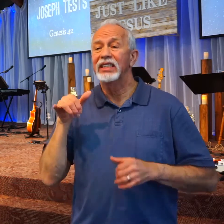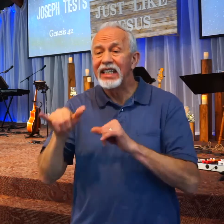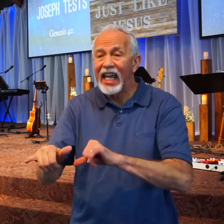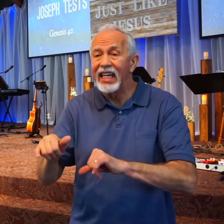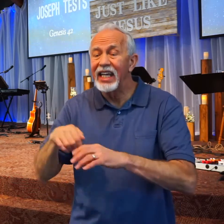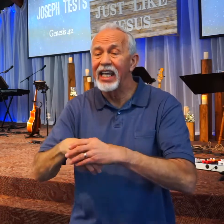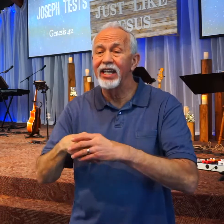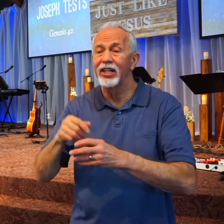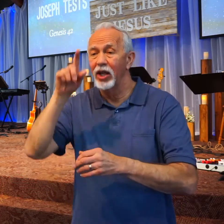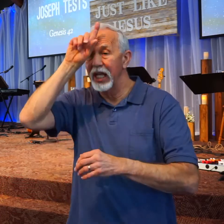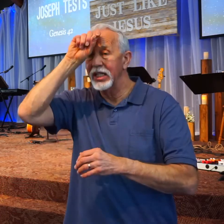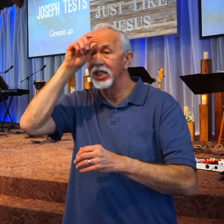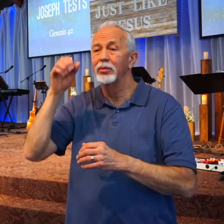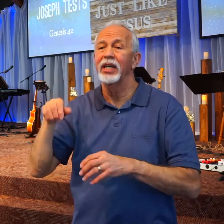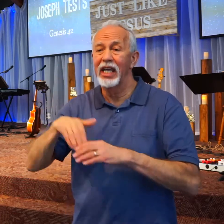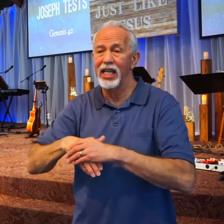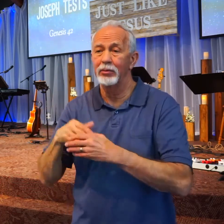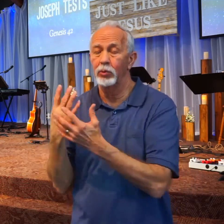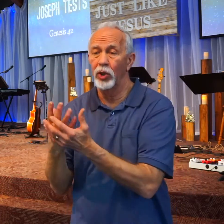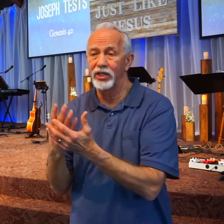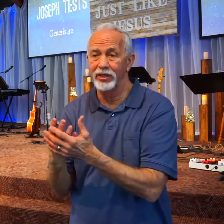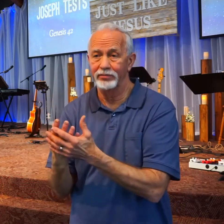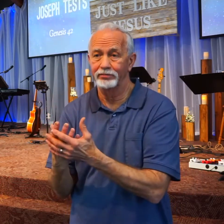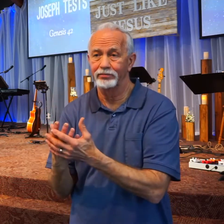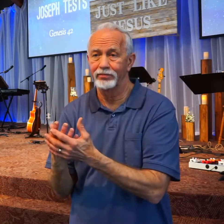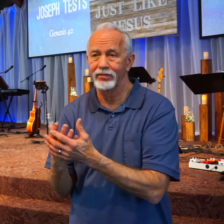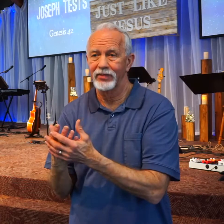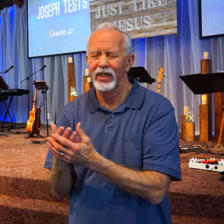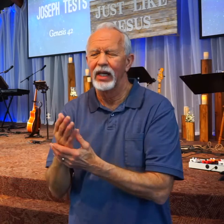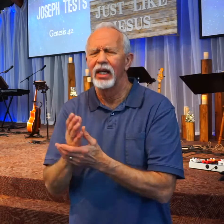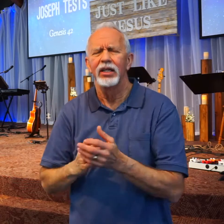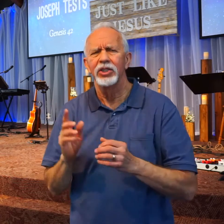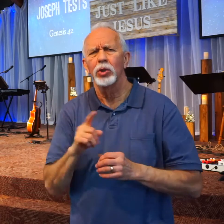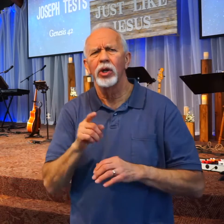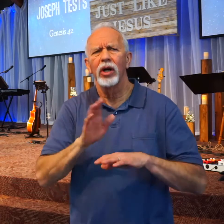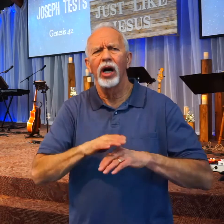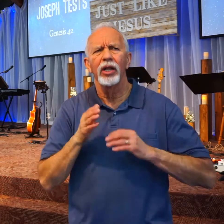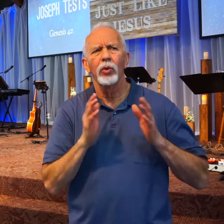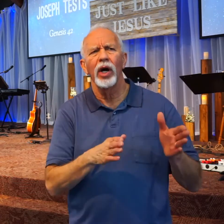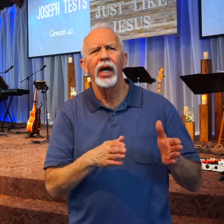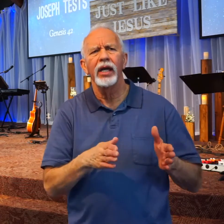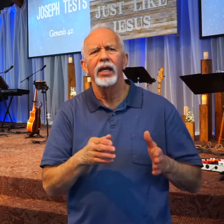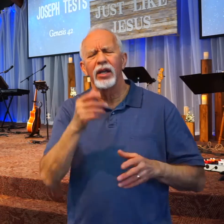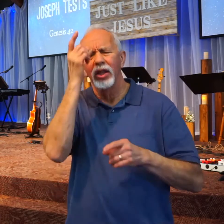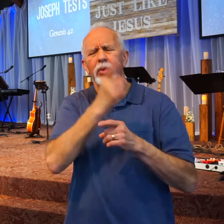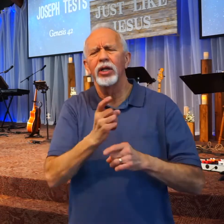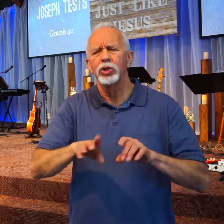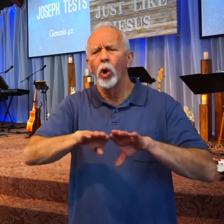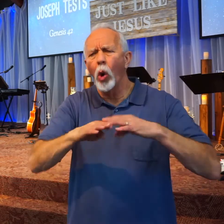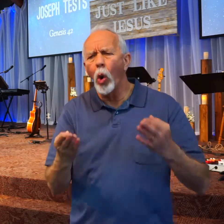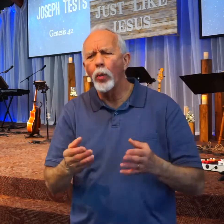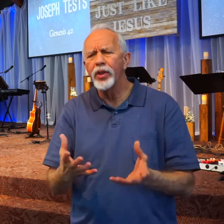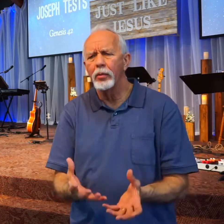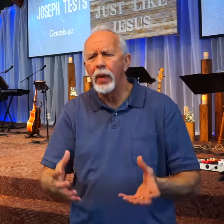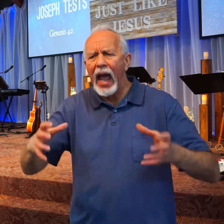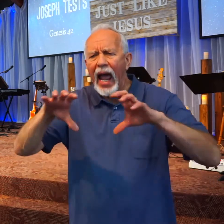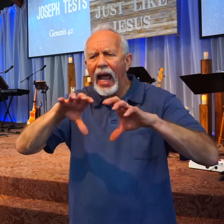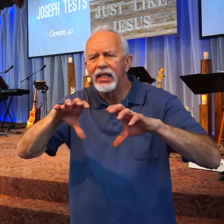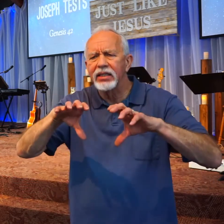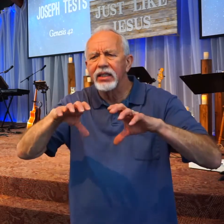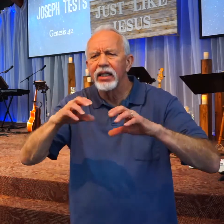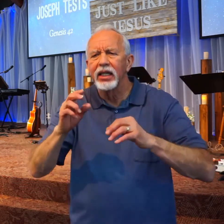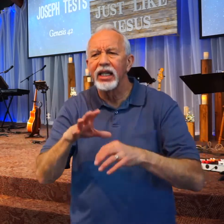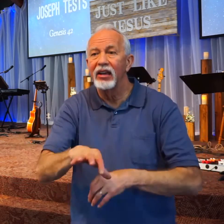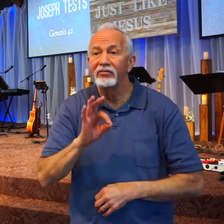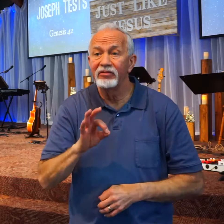Joseph as collateral. Somewhere along the way, the brothers open their bags and they discover the silver. Now, they had used silver to pay for